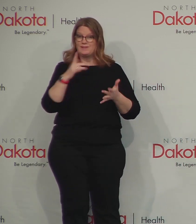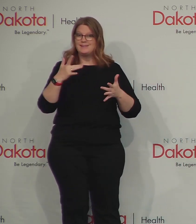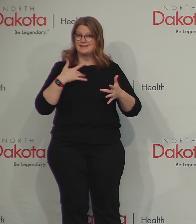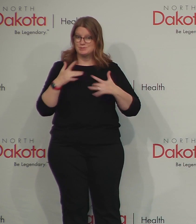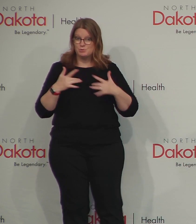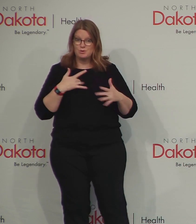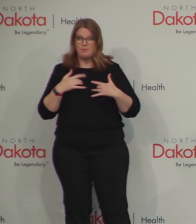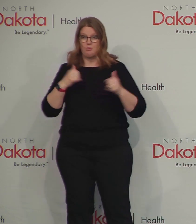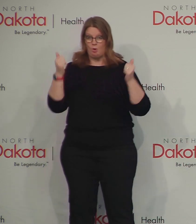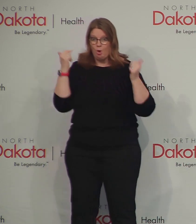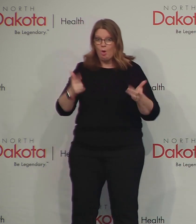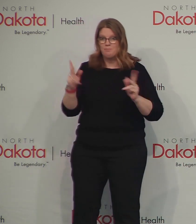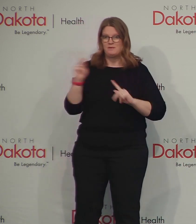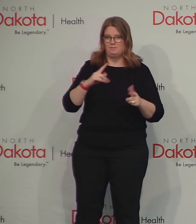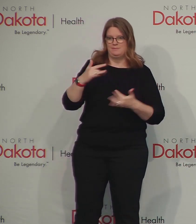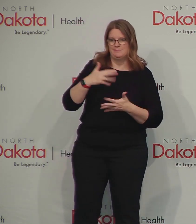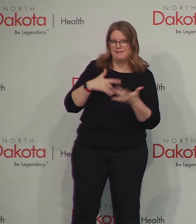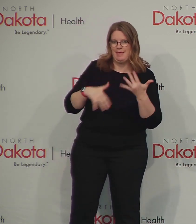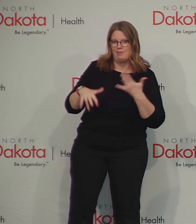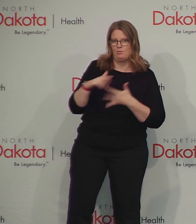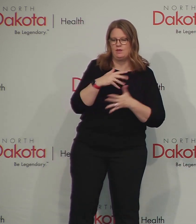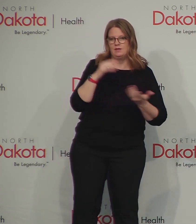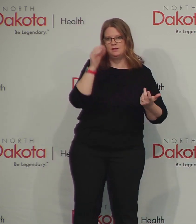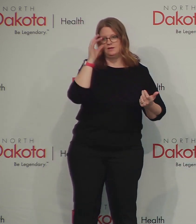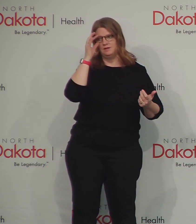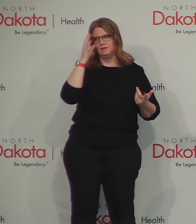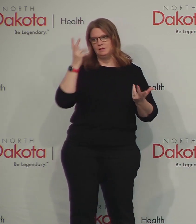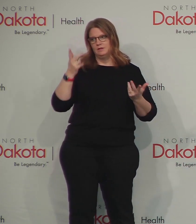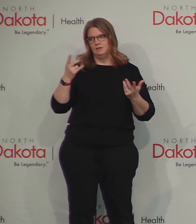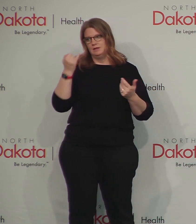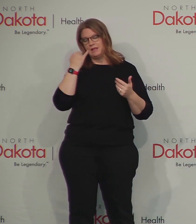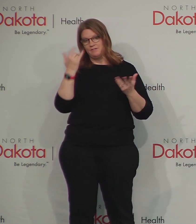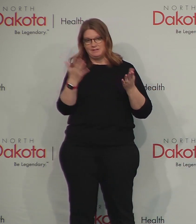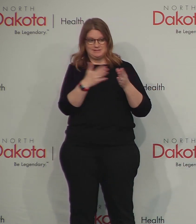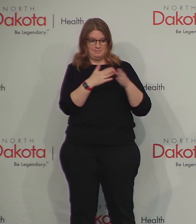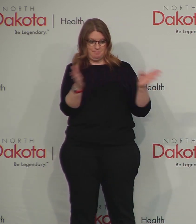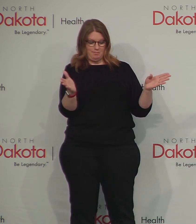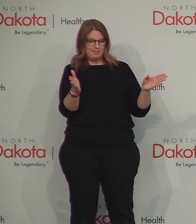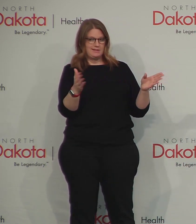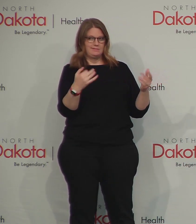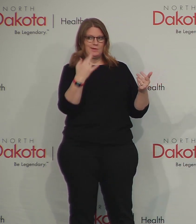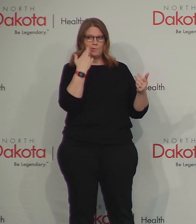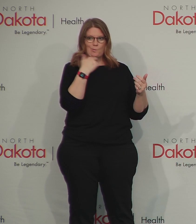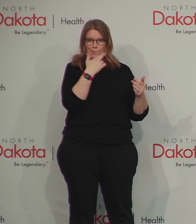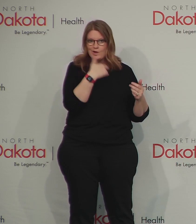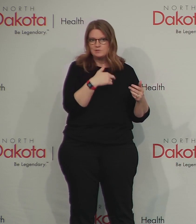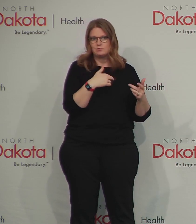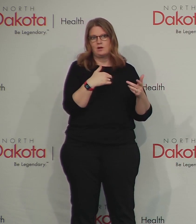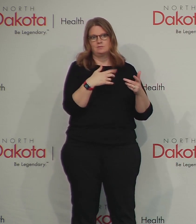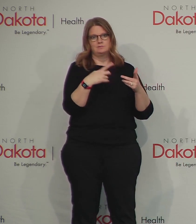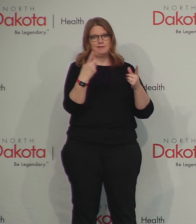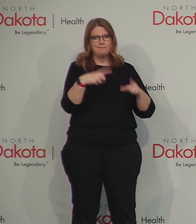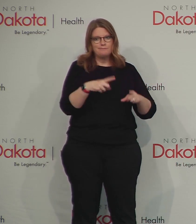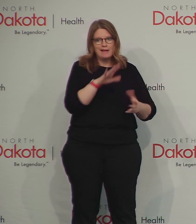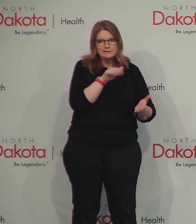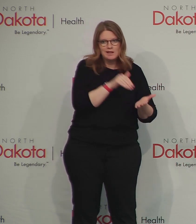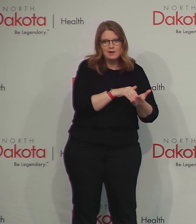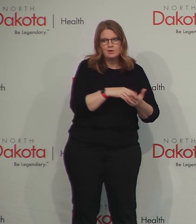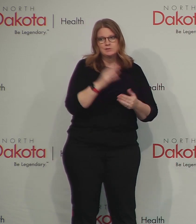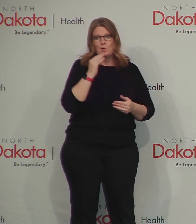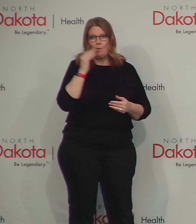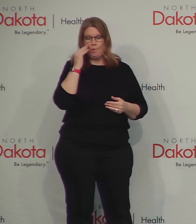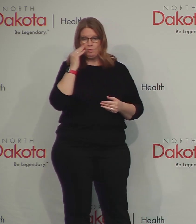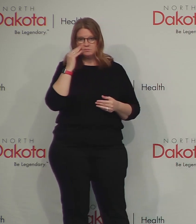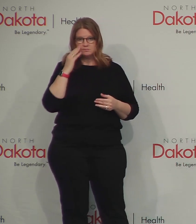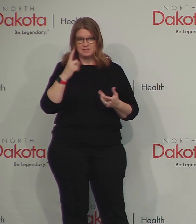they're in public establishments, public places, or in homes, because transmission can occur